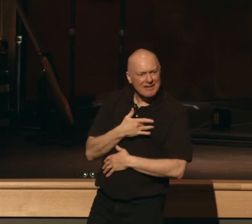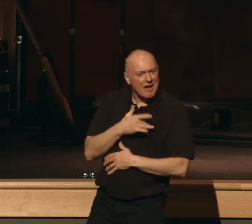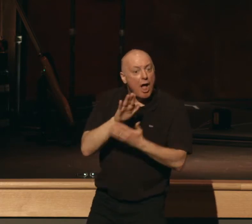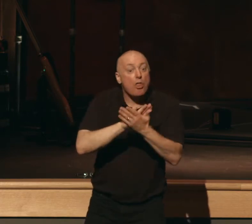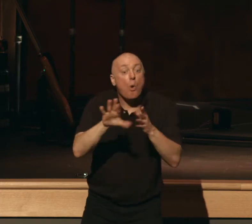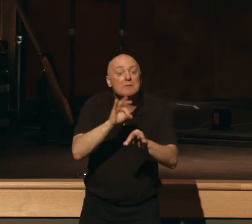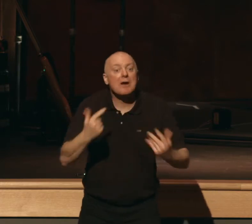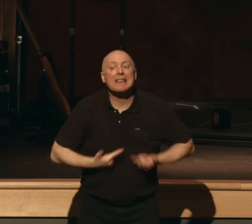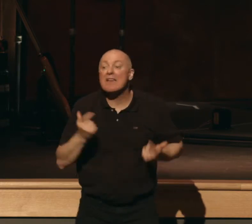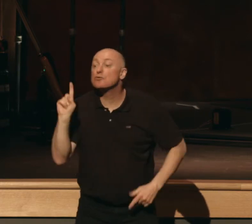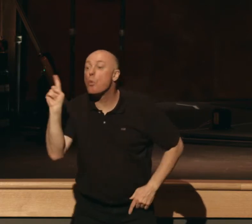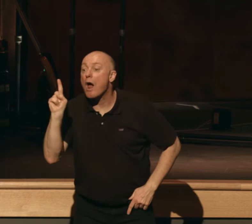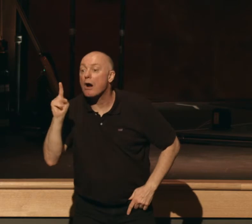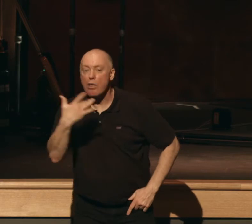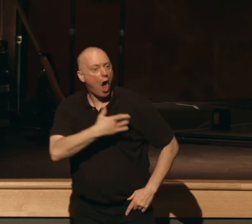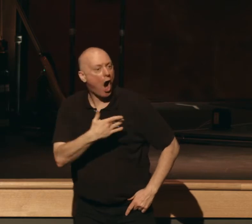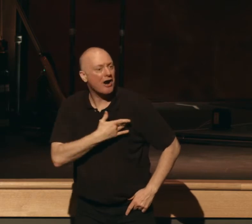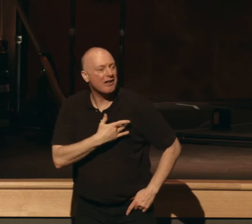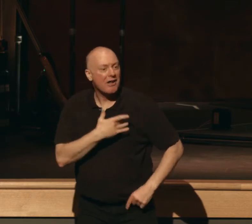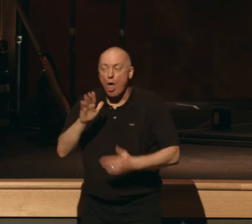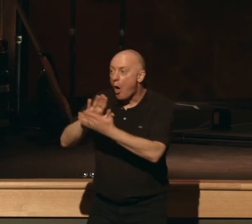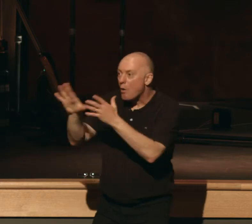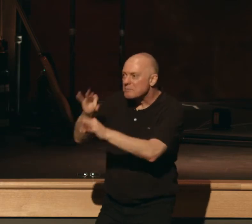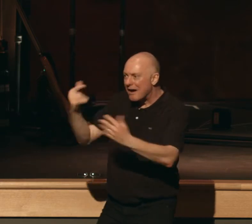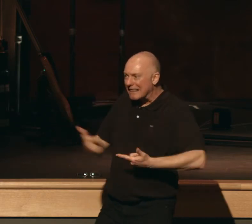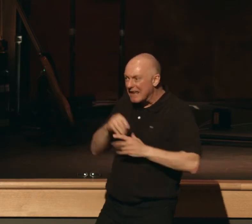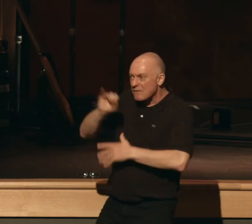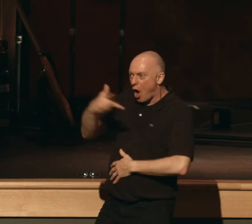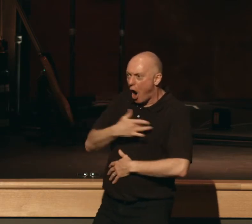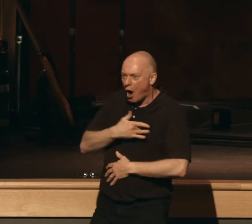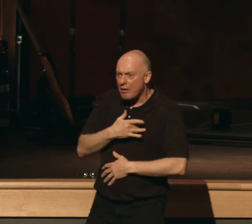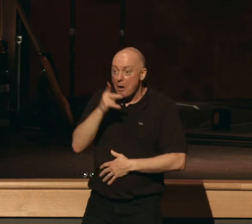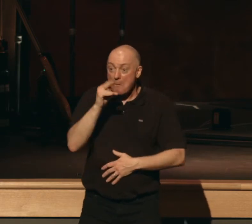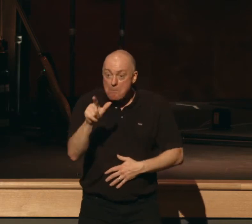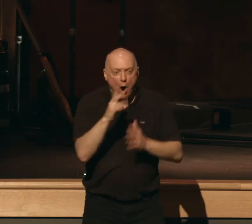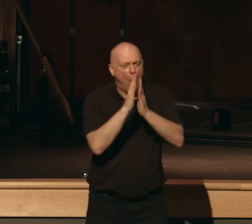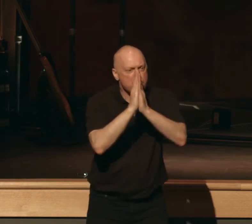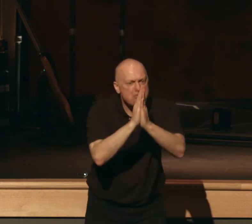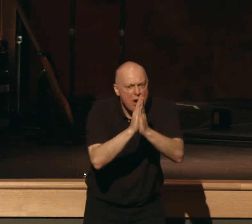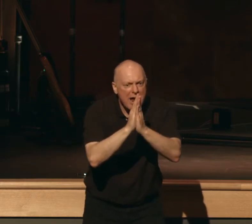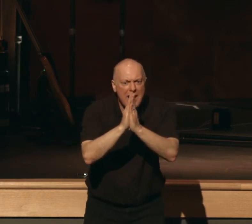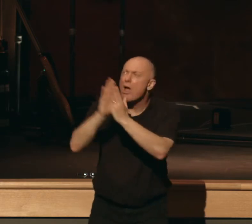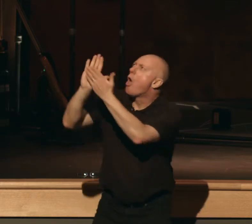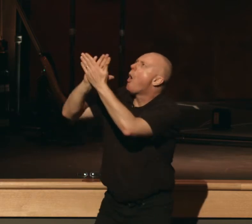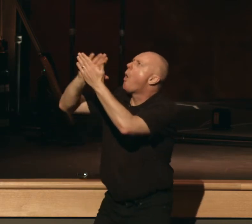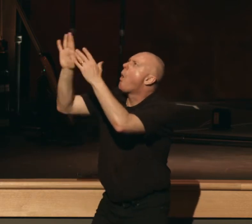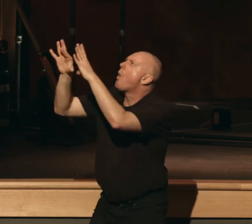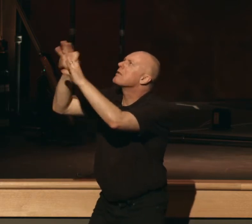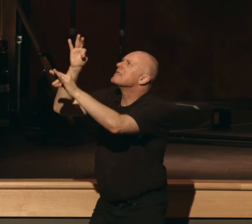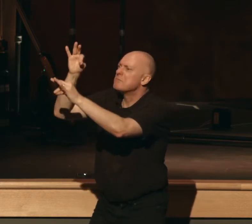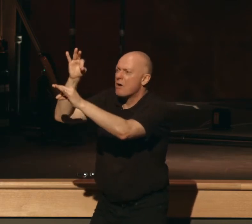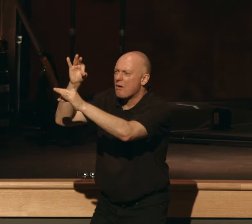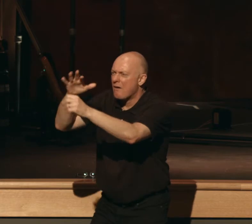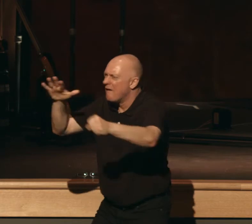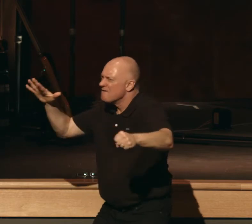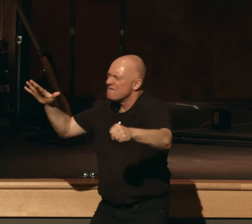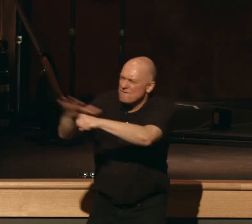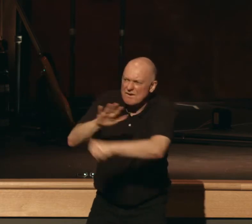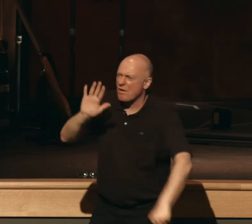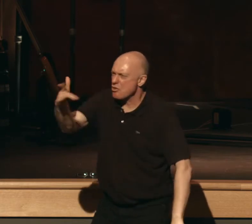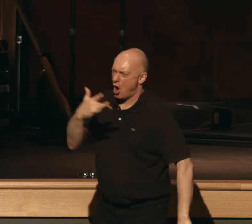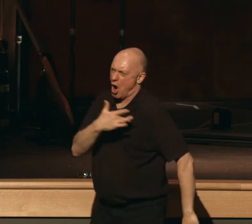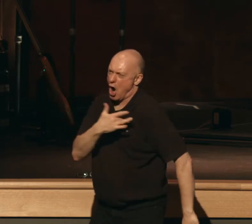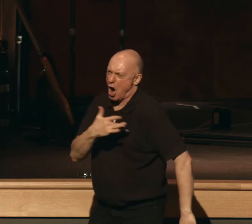Holy Spirit dwells. So the Holy Spirit is dwelling in their hearts. And so here's what he's praying for. He's praying that the Holy Spirit would flood their